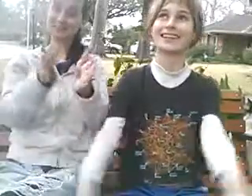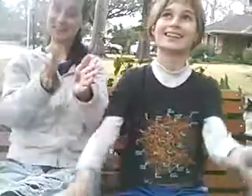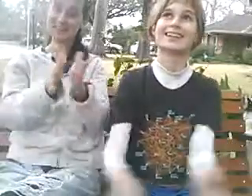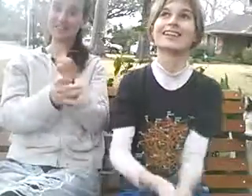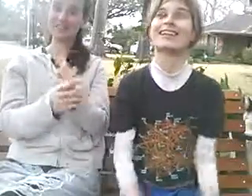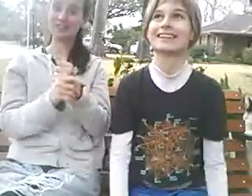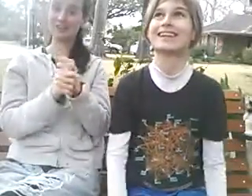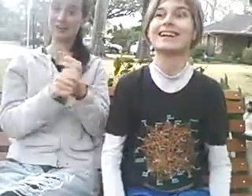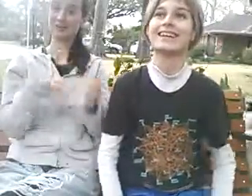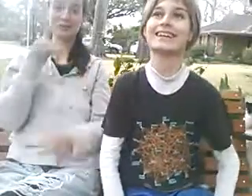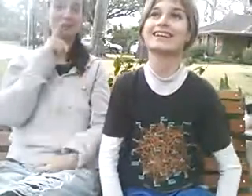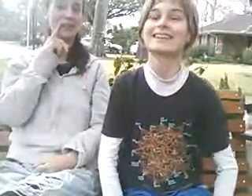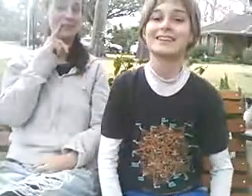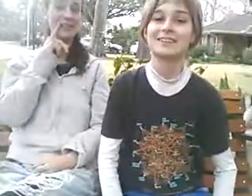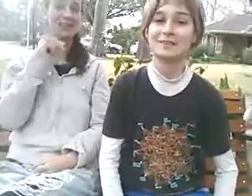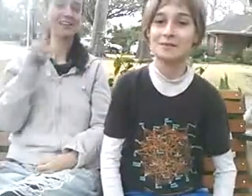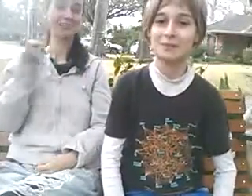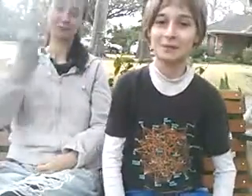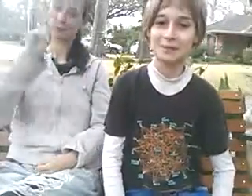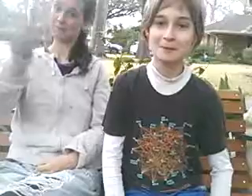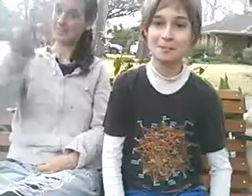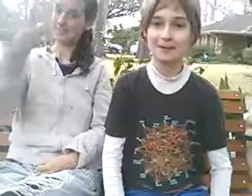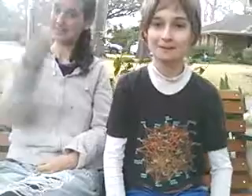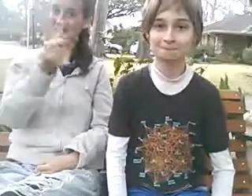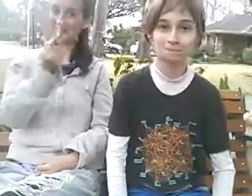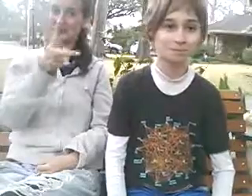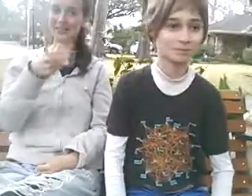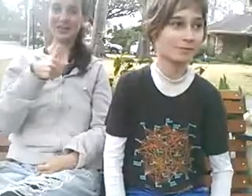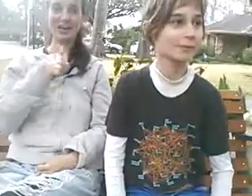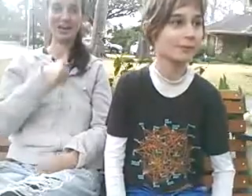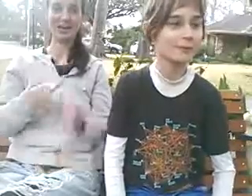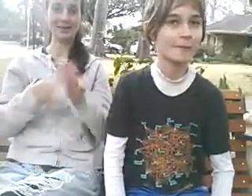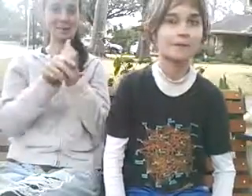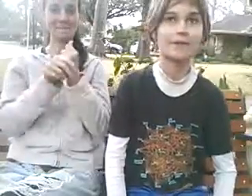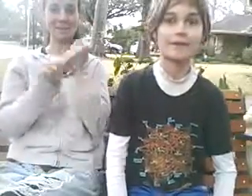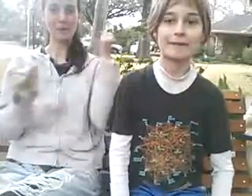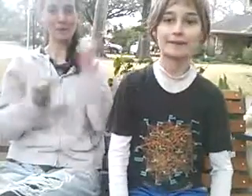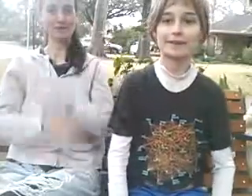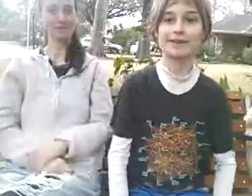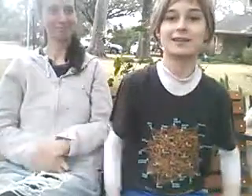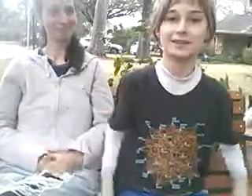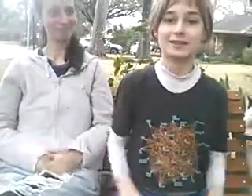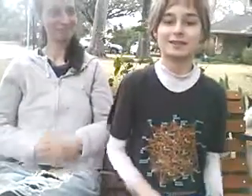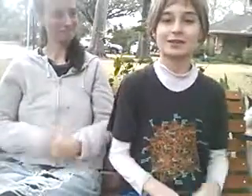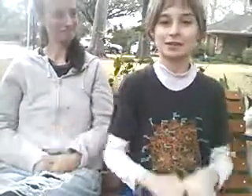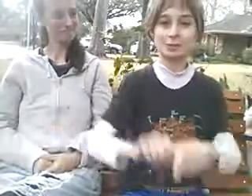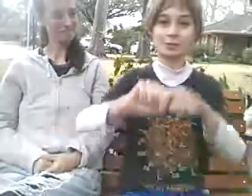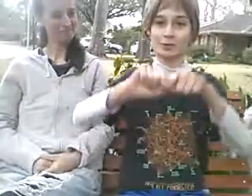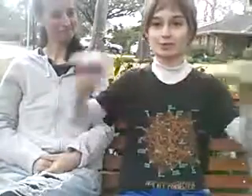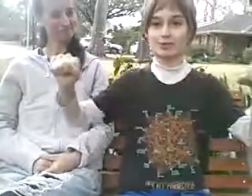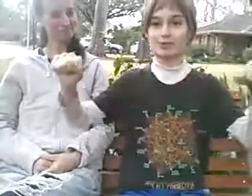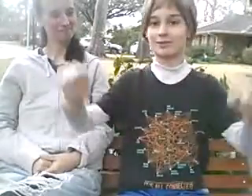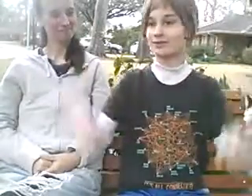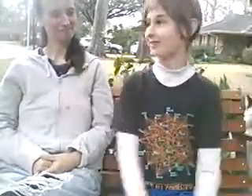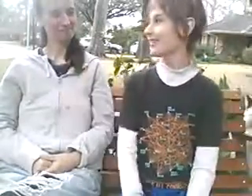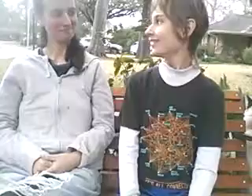sign language to know. There's PP, like with the P, the letter P, and PP. But generally, poopy works for everything.